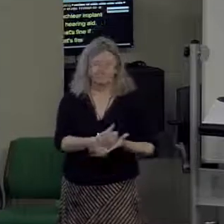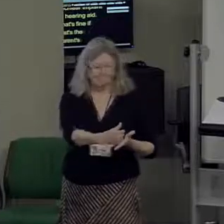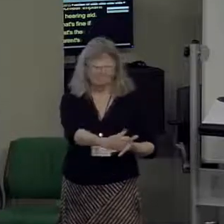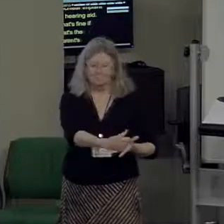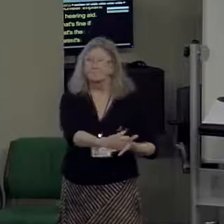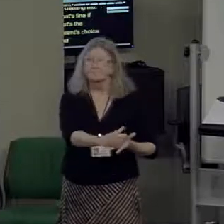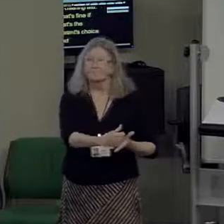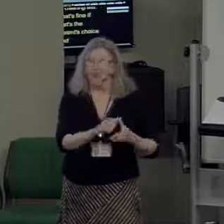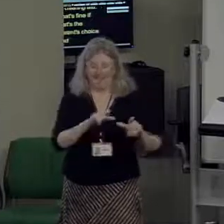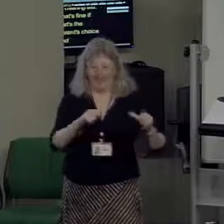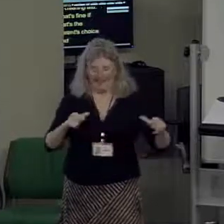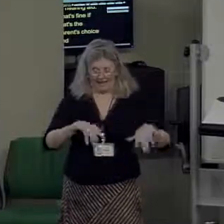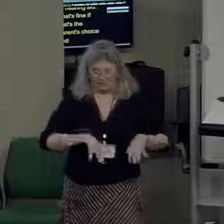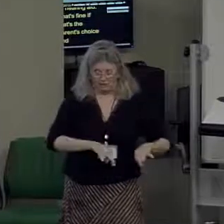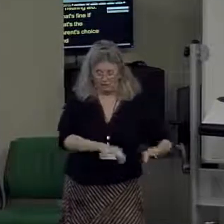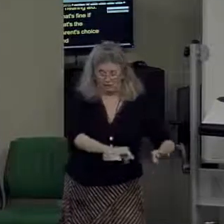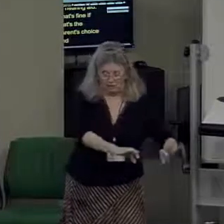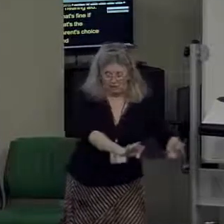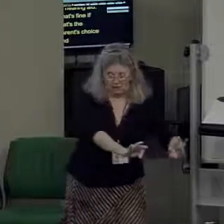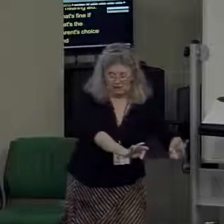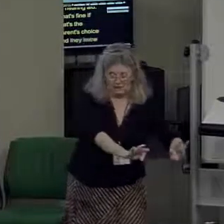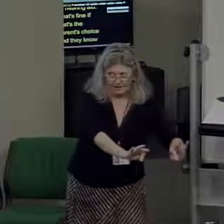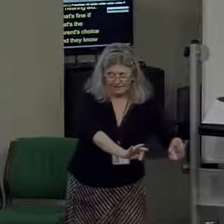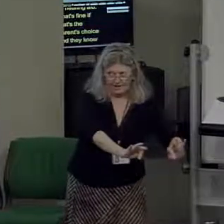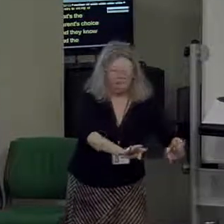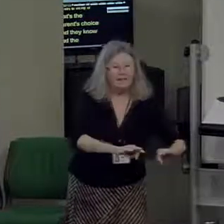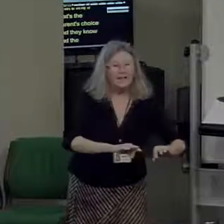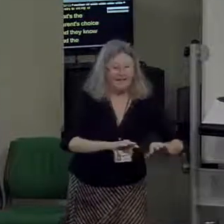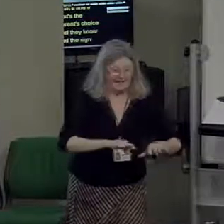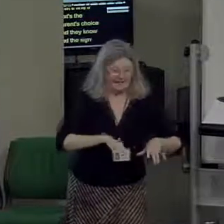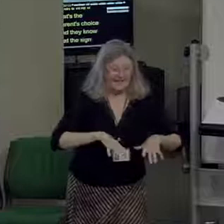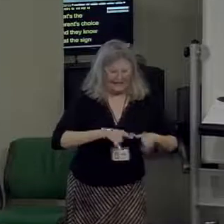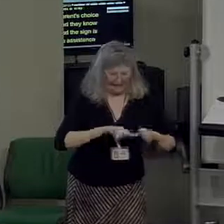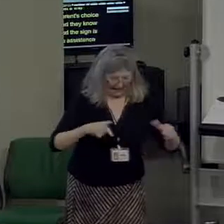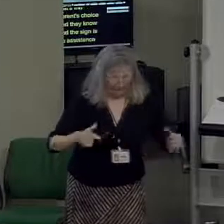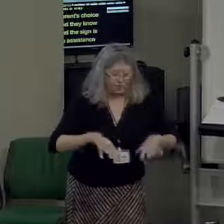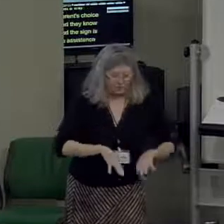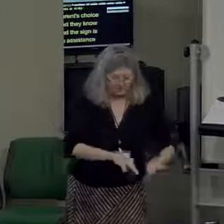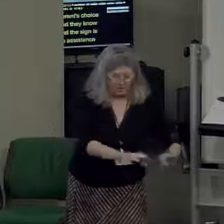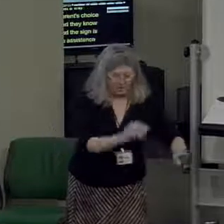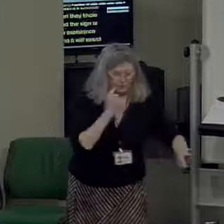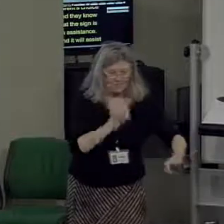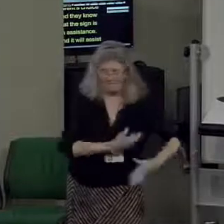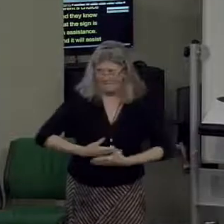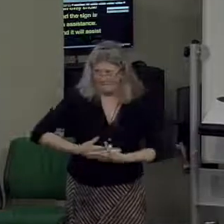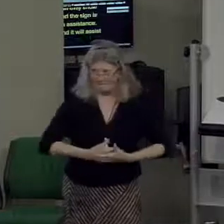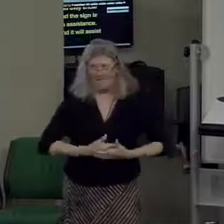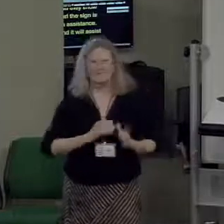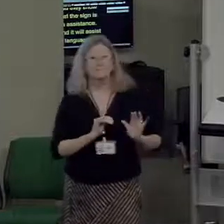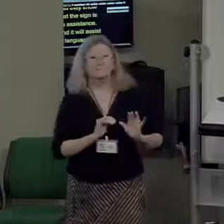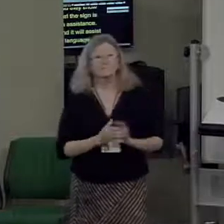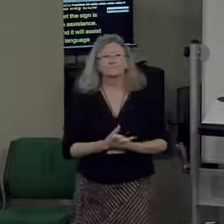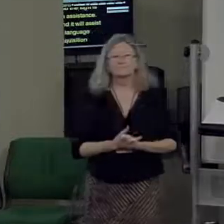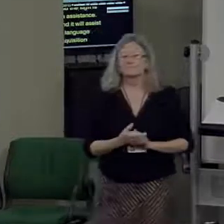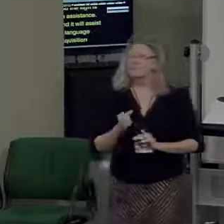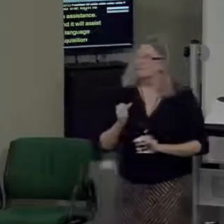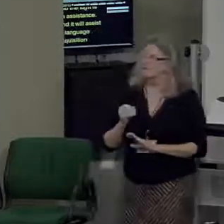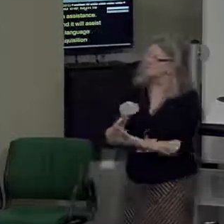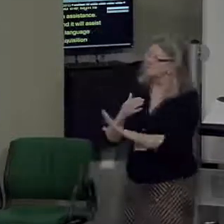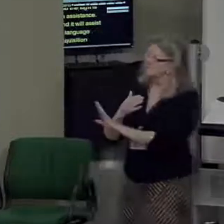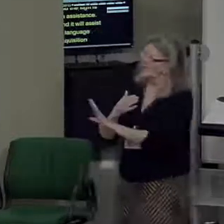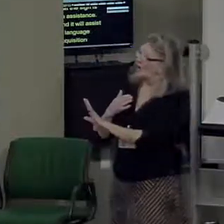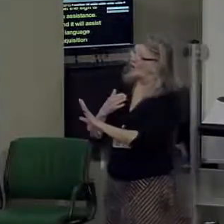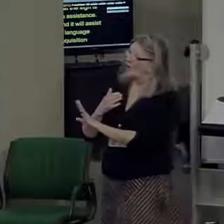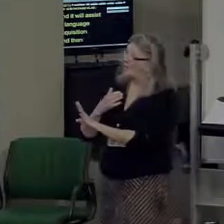assistance. And it will assist in language acquisition. And then the language acquisition will occur for